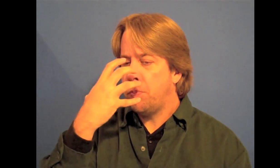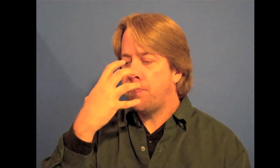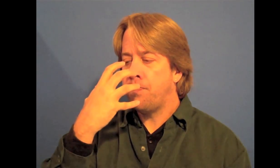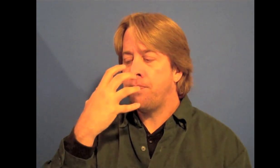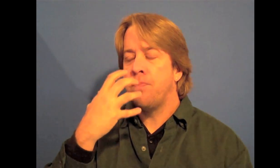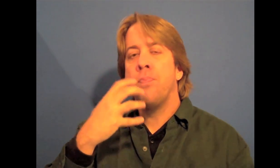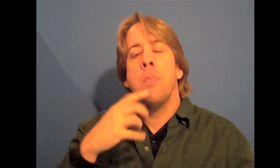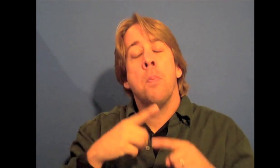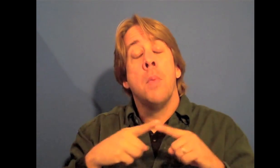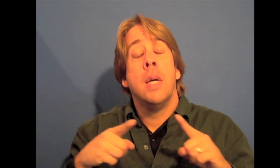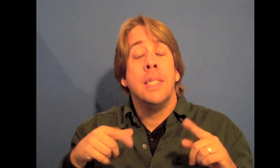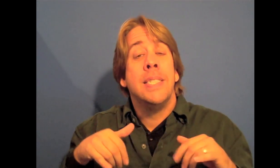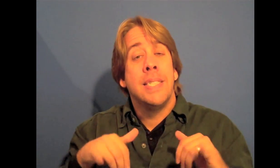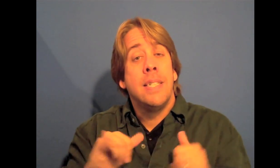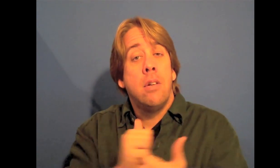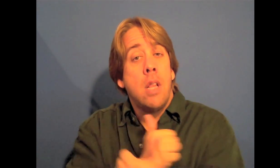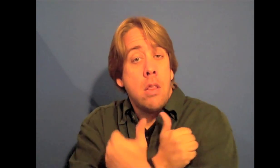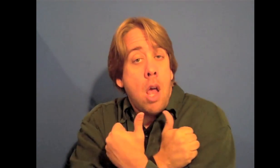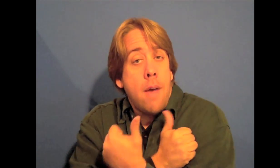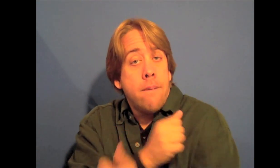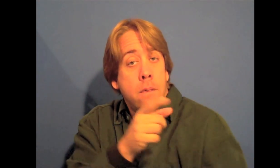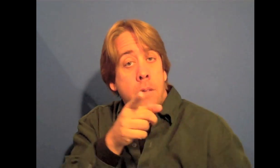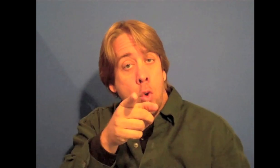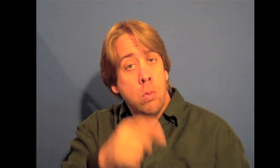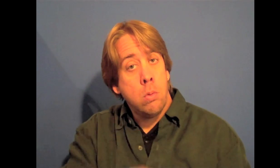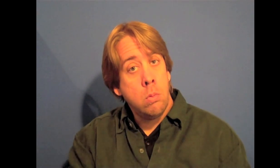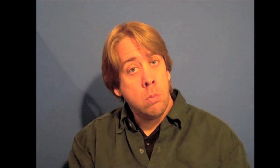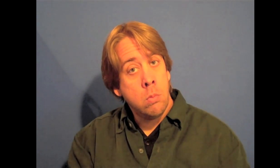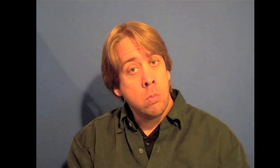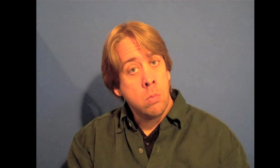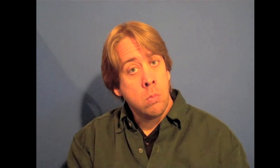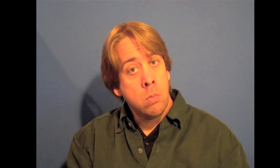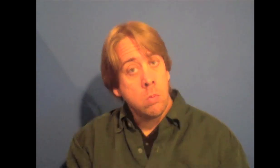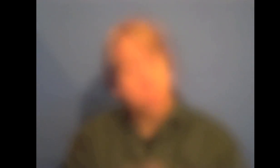Then, tender heart, I would be angry, but still I would love you.